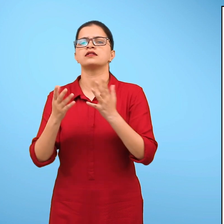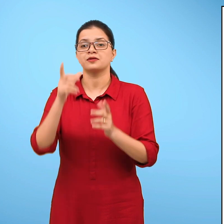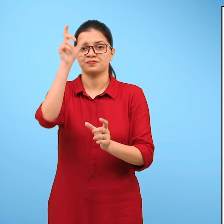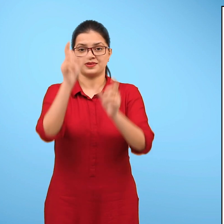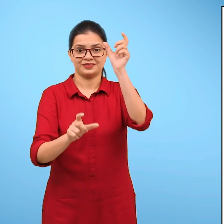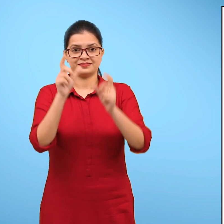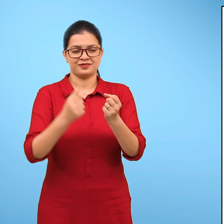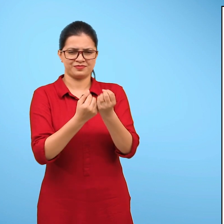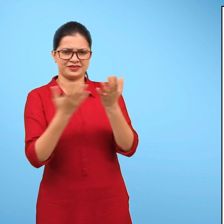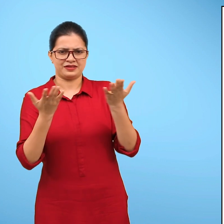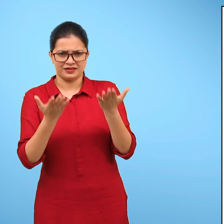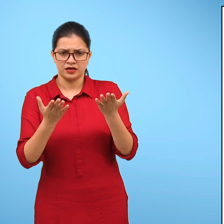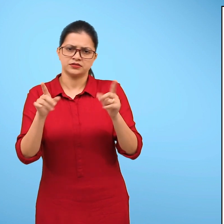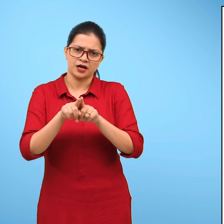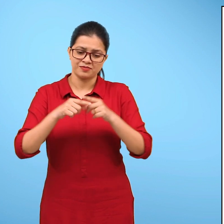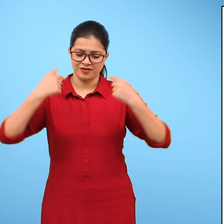Human body and its movements.